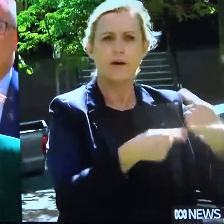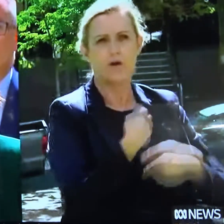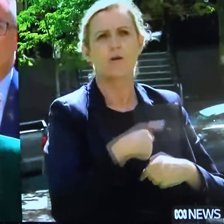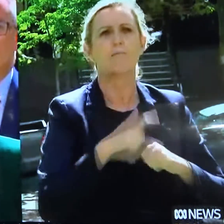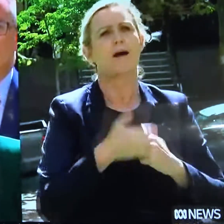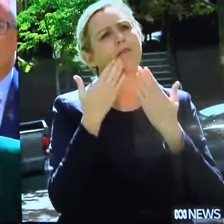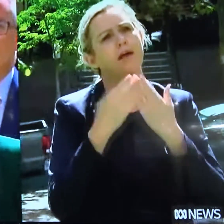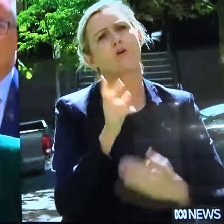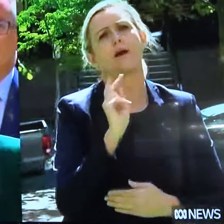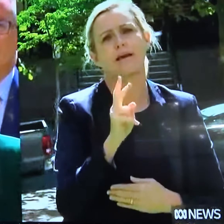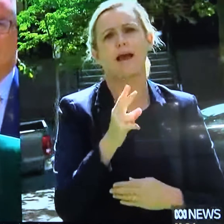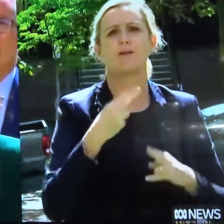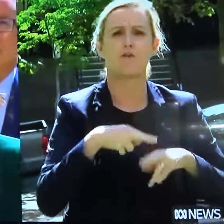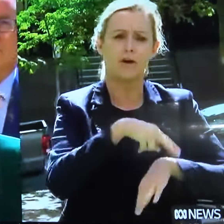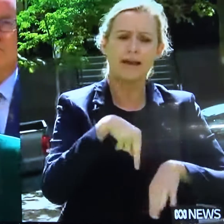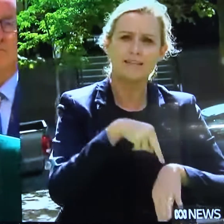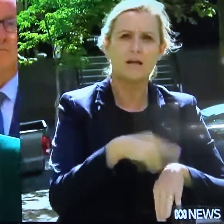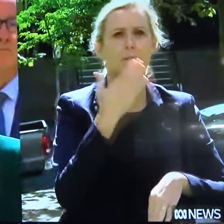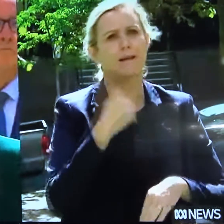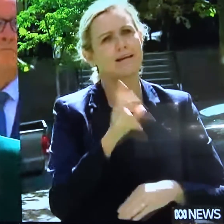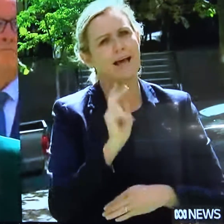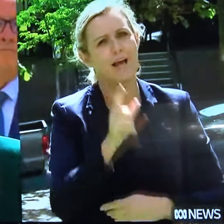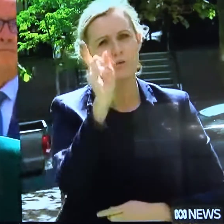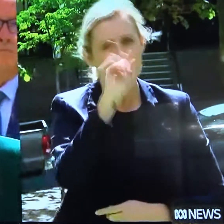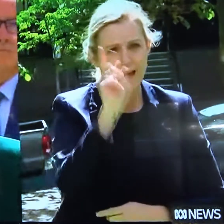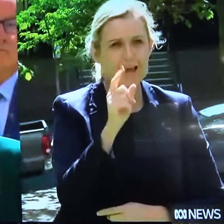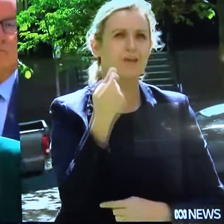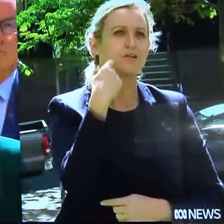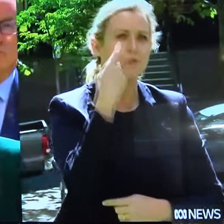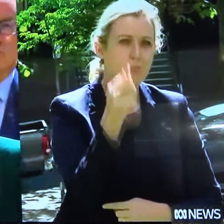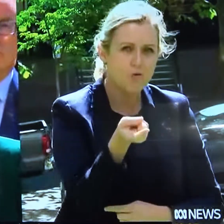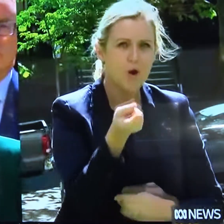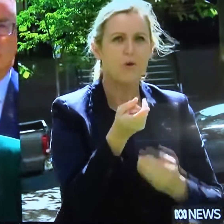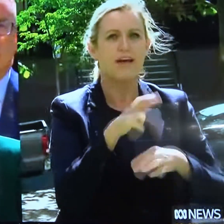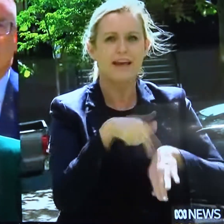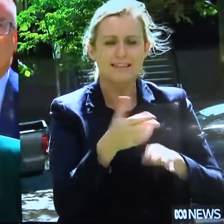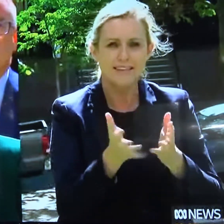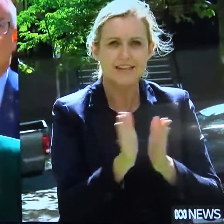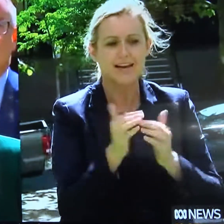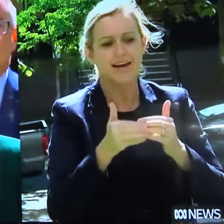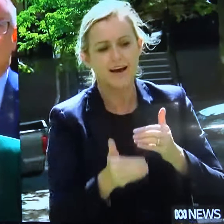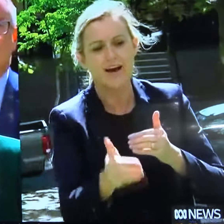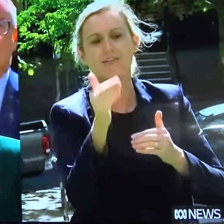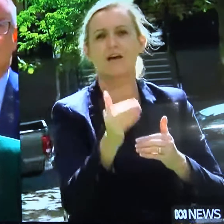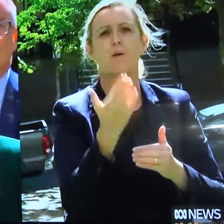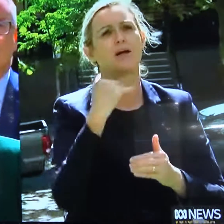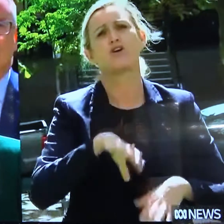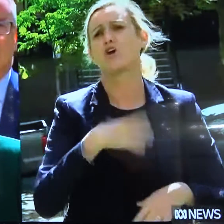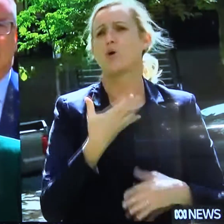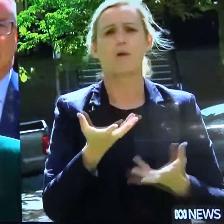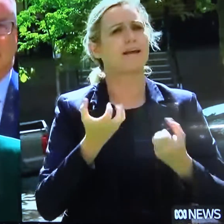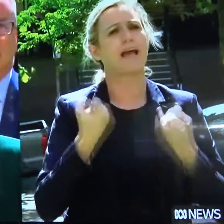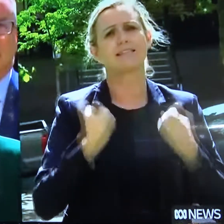Easter. Please keep it up tomorrow and the day after that. We don't want to see anybody unintentionally getting the virus because they haven't stuck